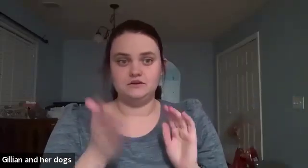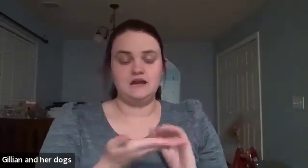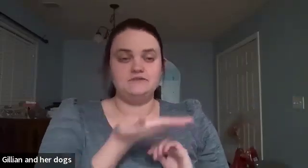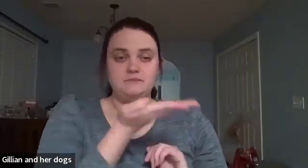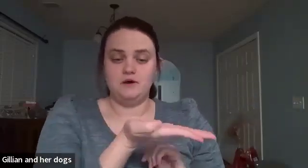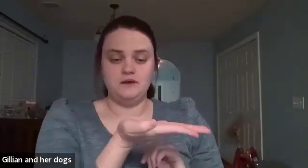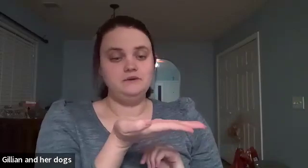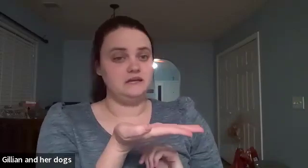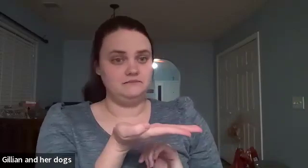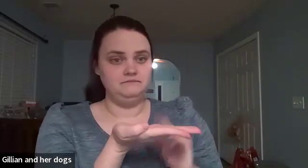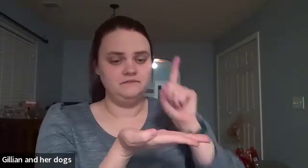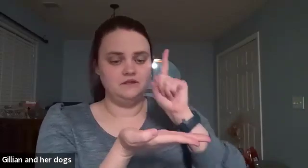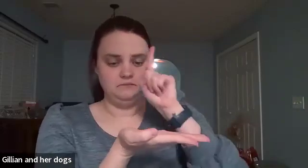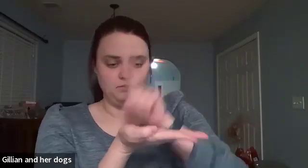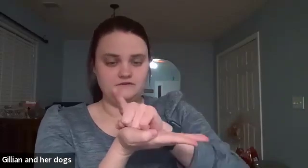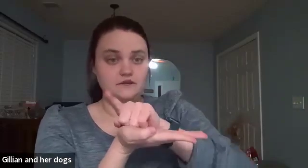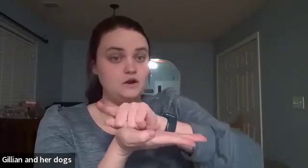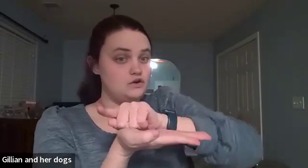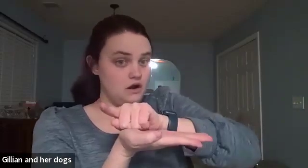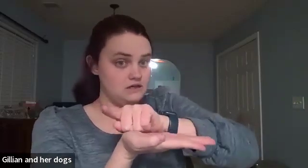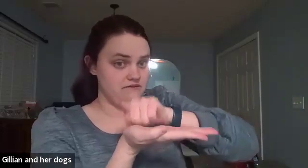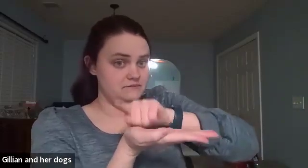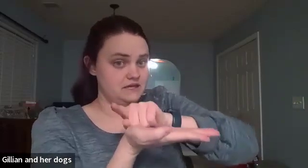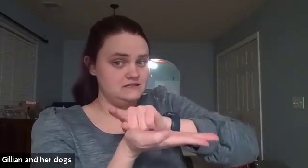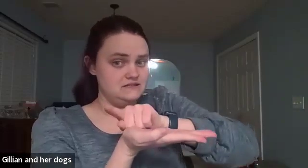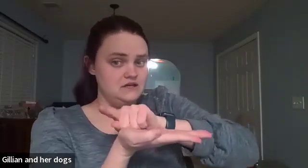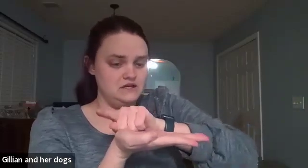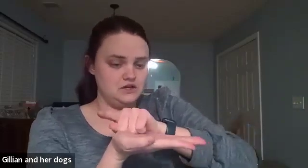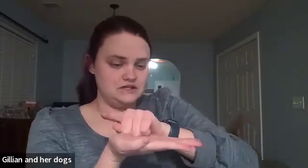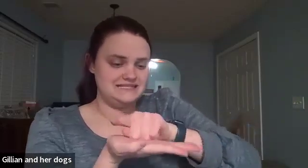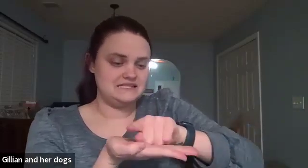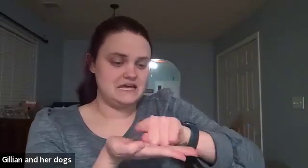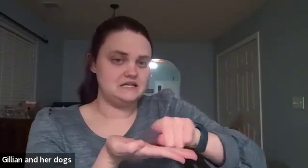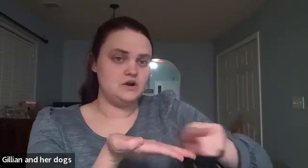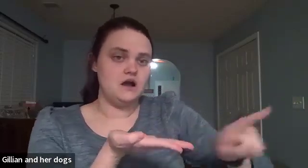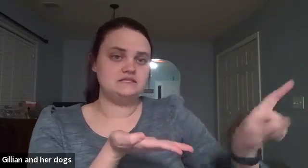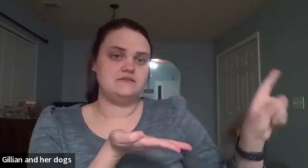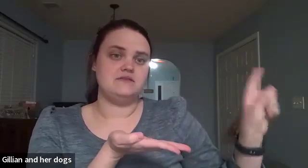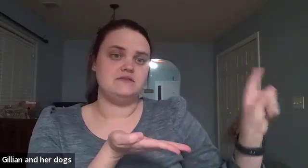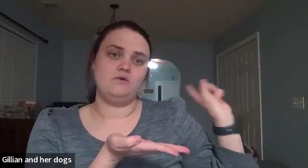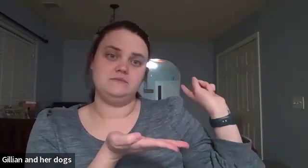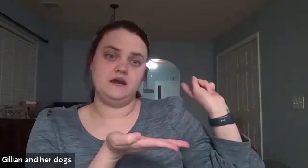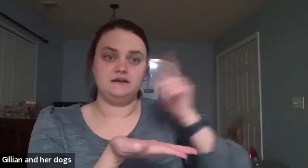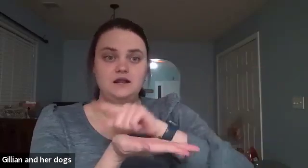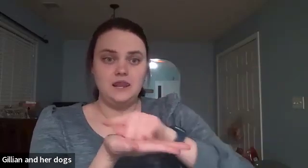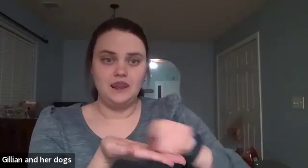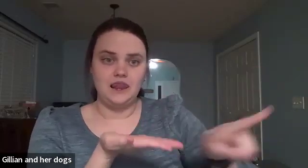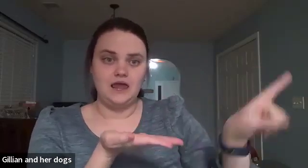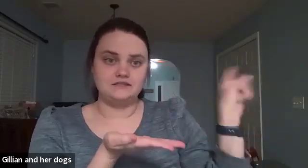you're going to have that palm up again, pointer finger across at the base. You're going to slide it across and then point to the back.